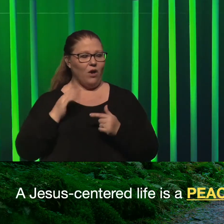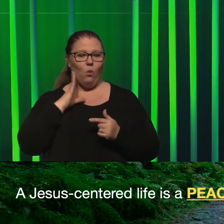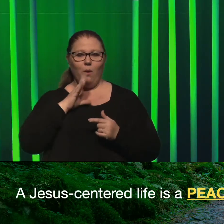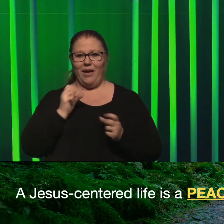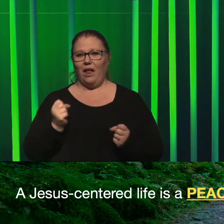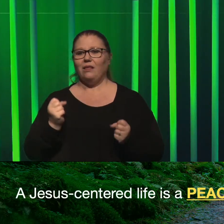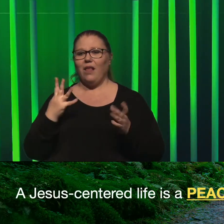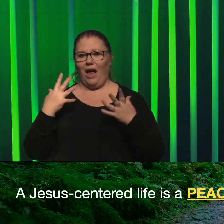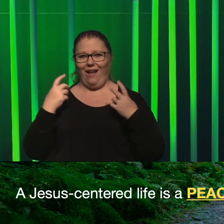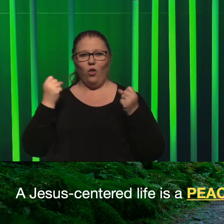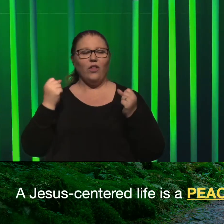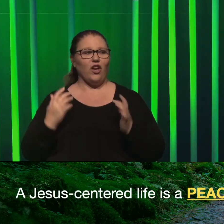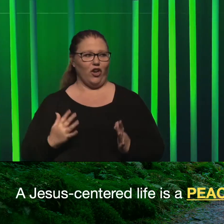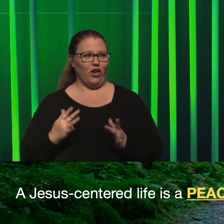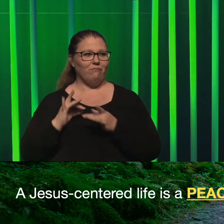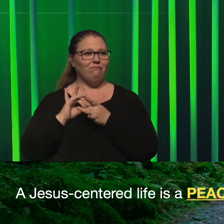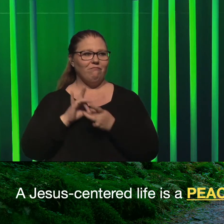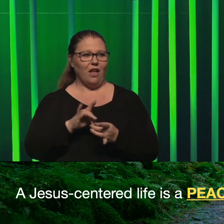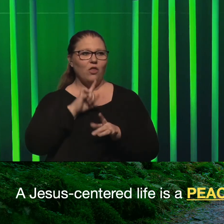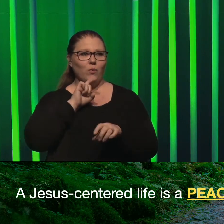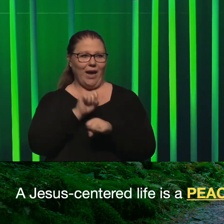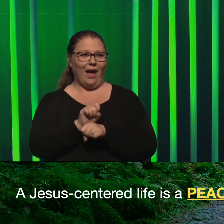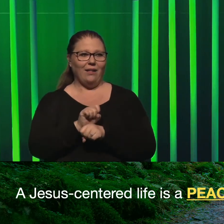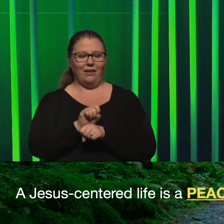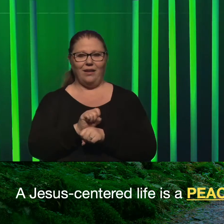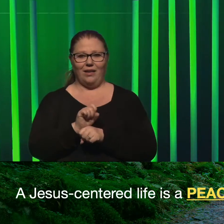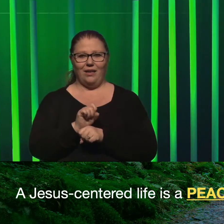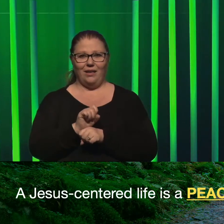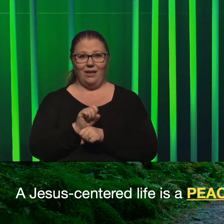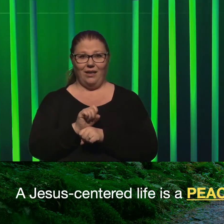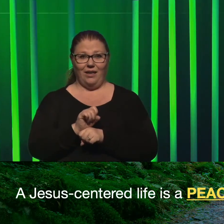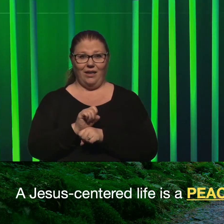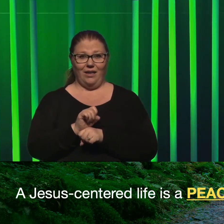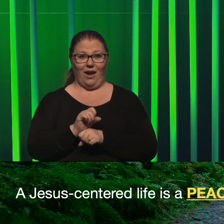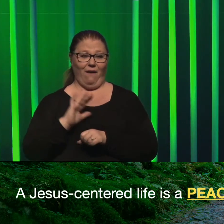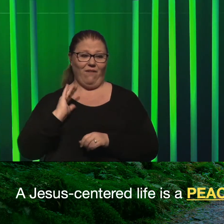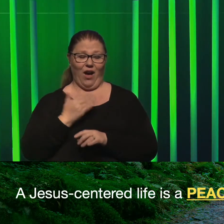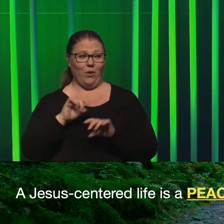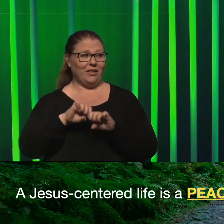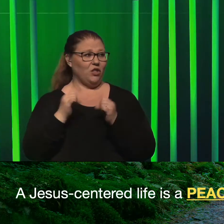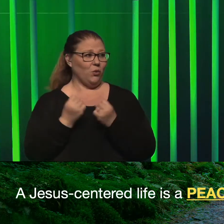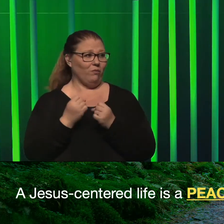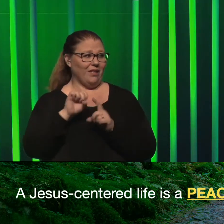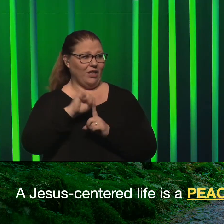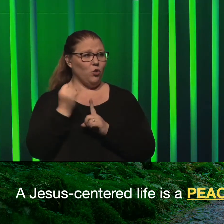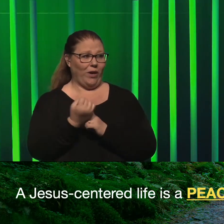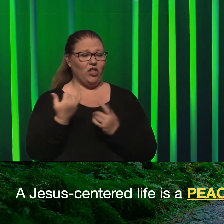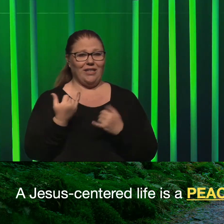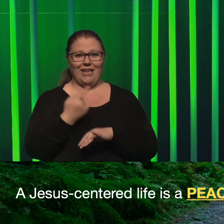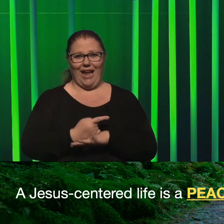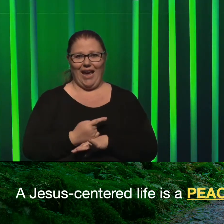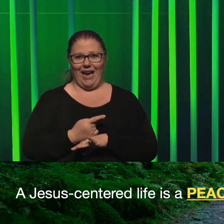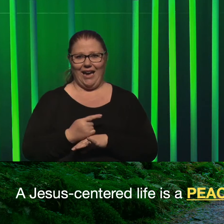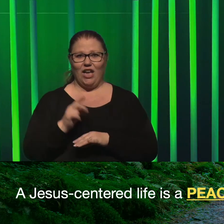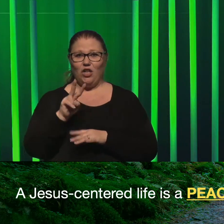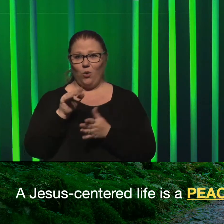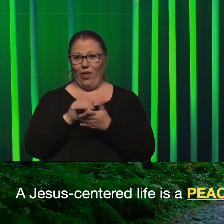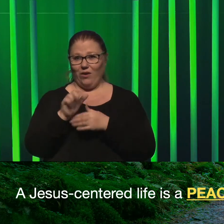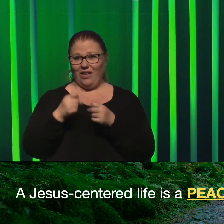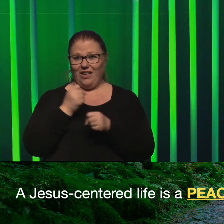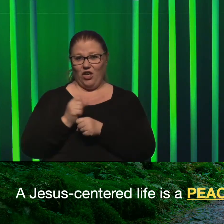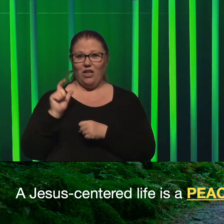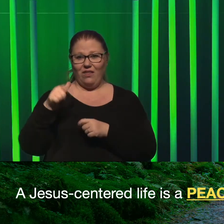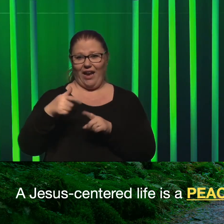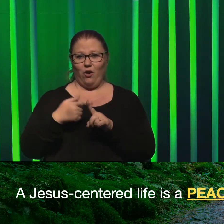healthier given the reality of where we are in the world today, 2,000 years removed from Jesus' original